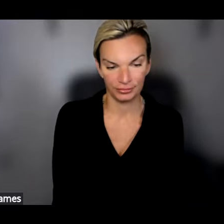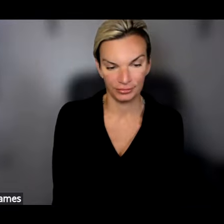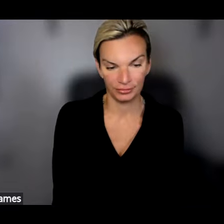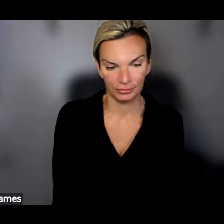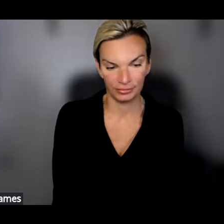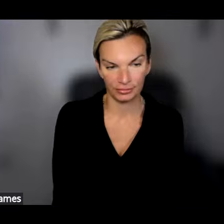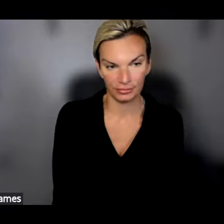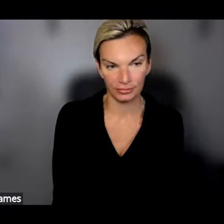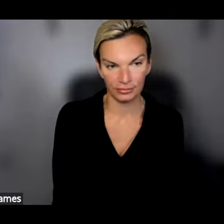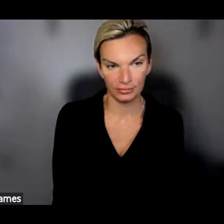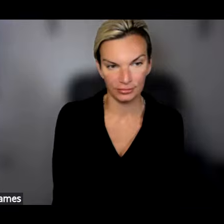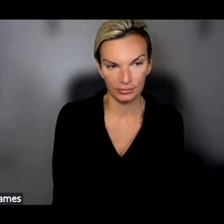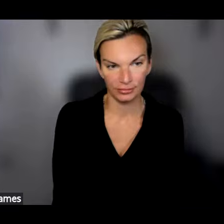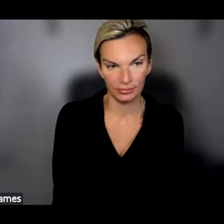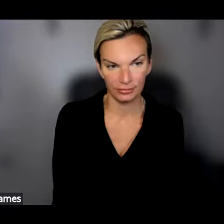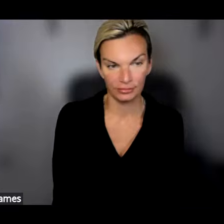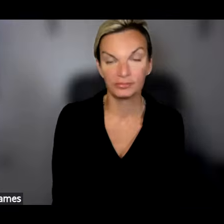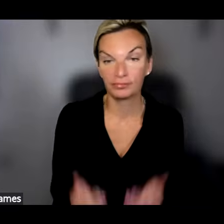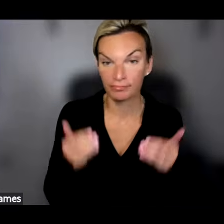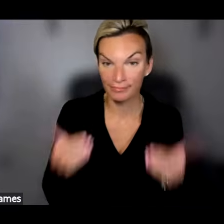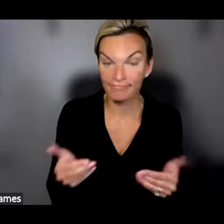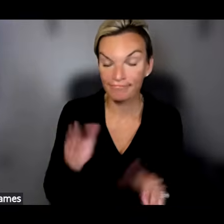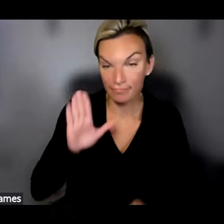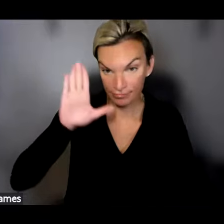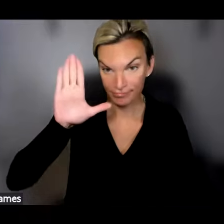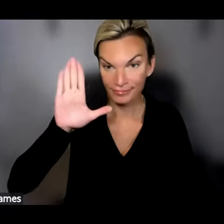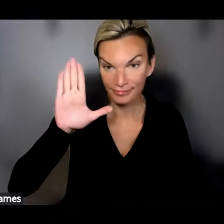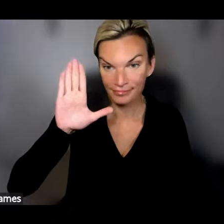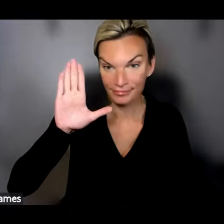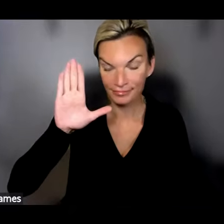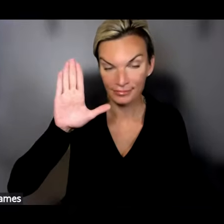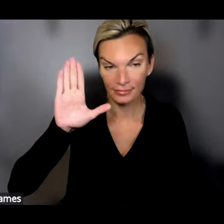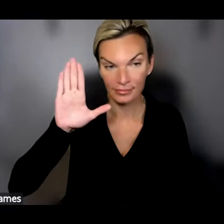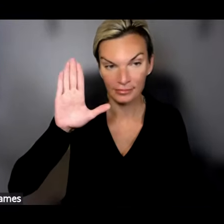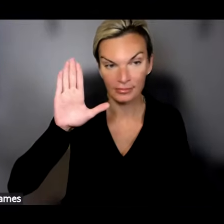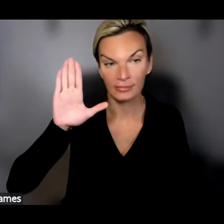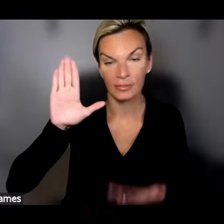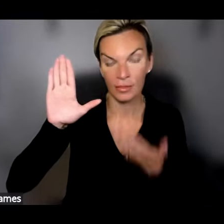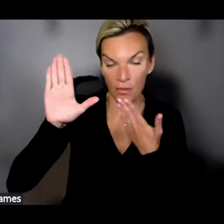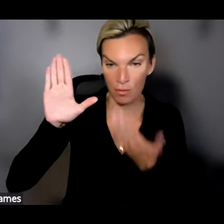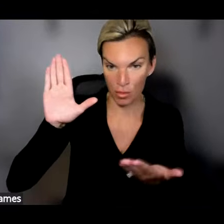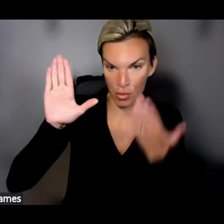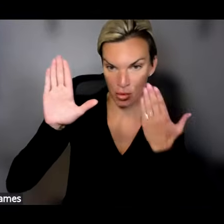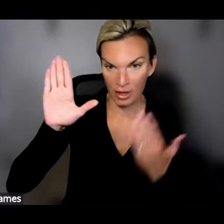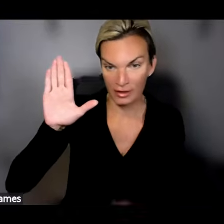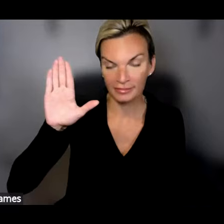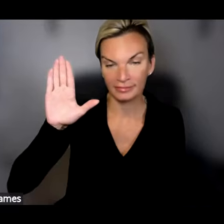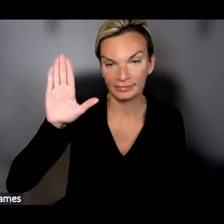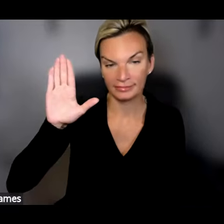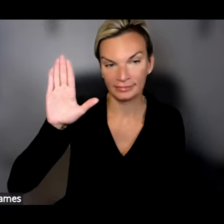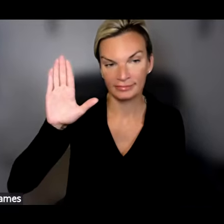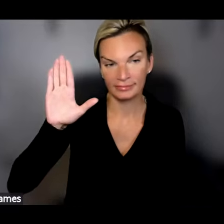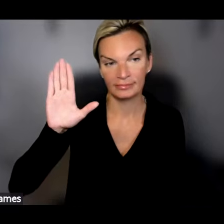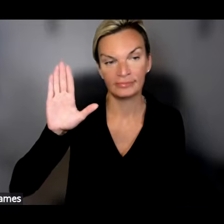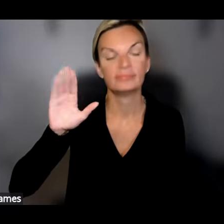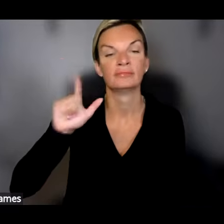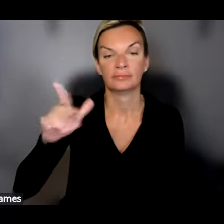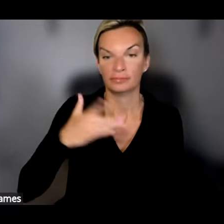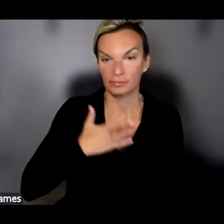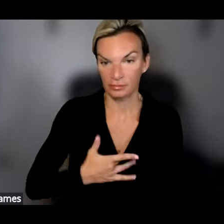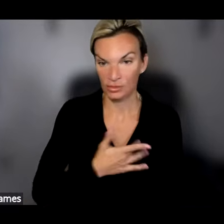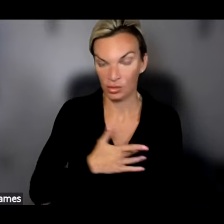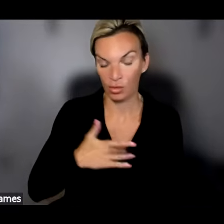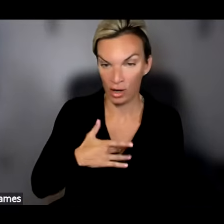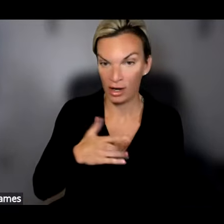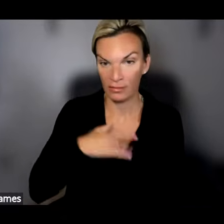Mr. Chapman, I'm going to ask you to raise your right hand. Good morning. You solemnly swear the testimony you're about to give is the truth,